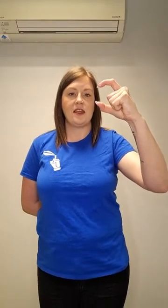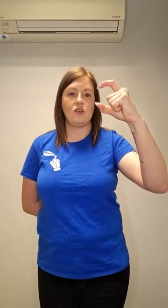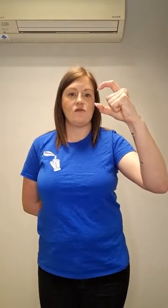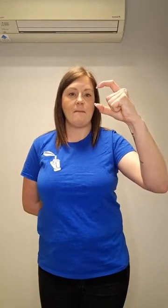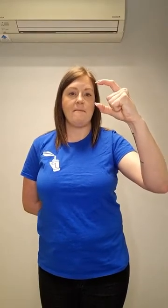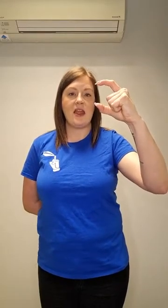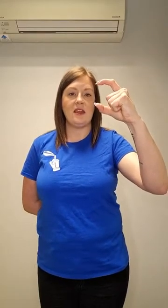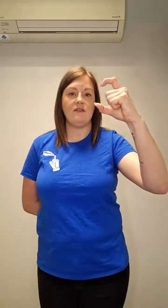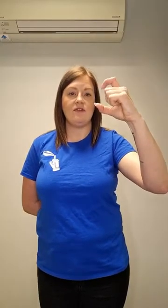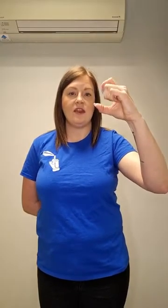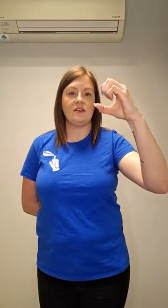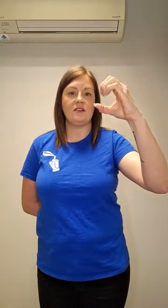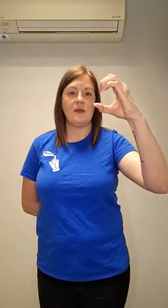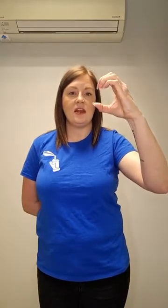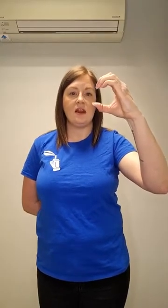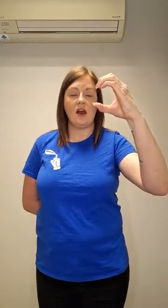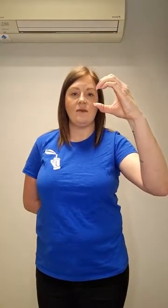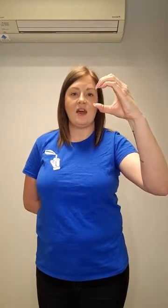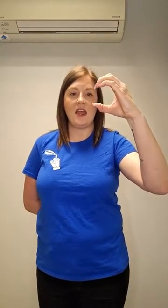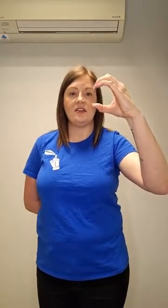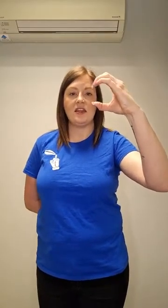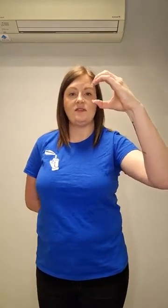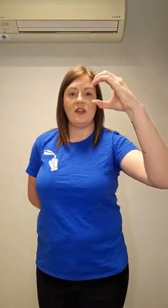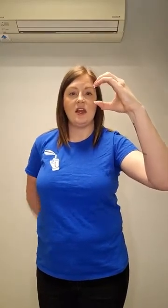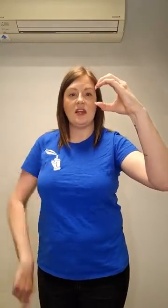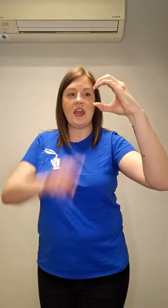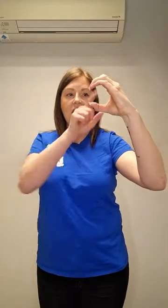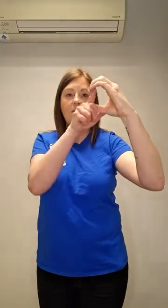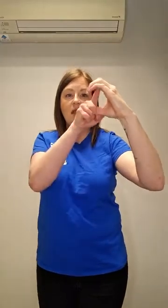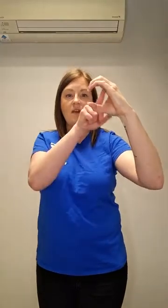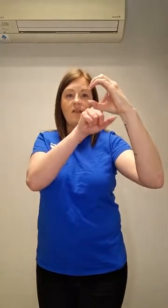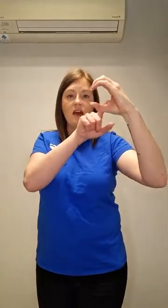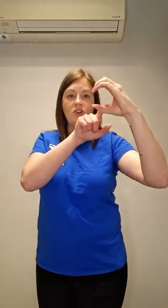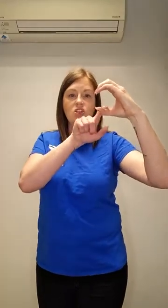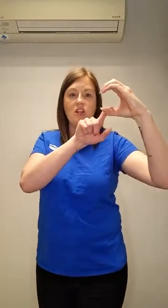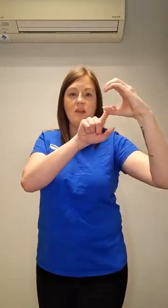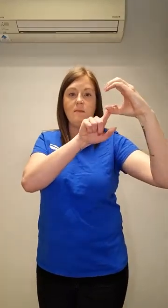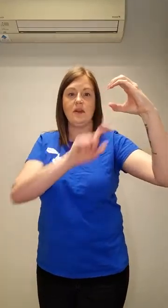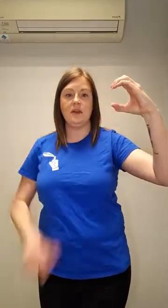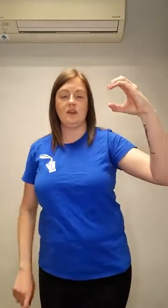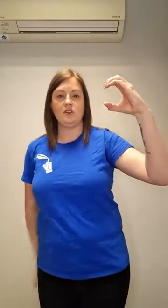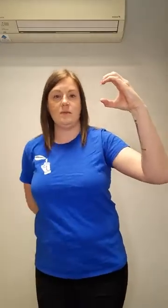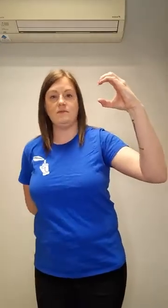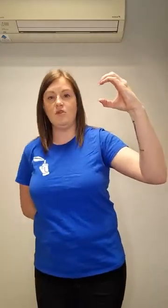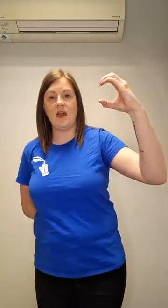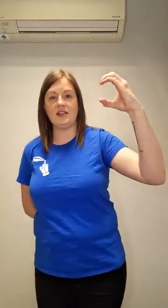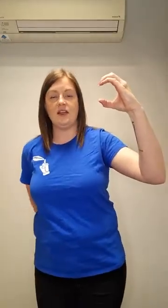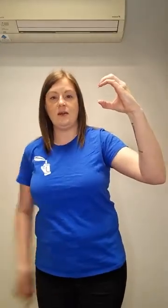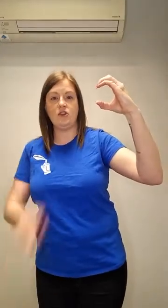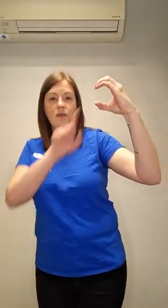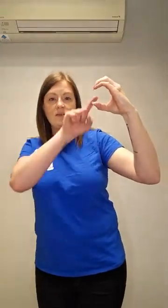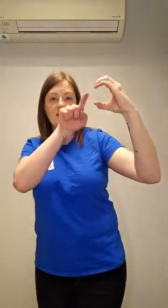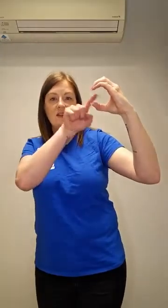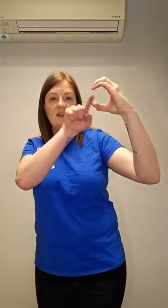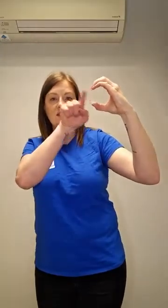Take your remaining fingers to be in line with that index finger, keeping that shape. Just kind of move my head out of the way and you'll be able to see that there is a